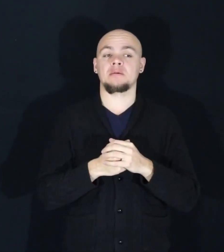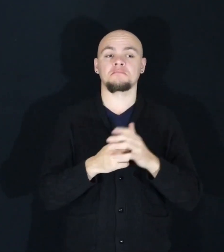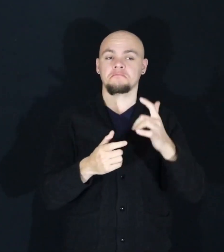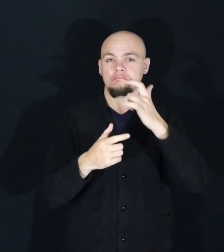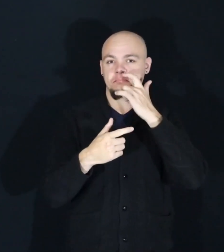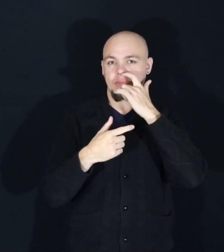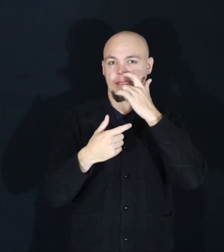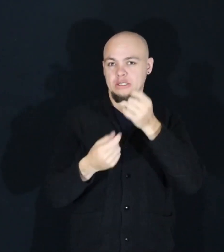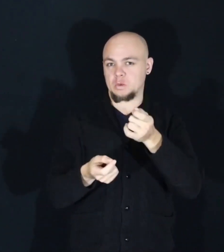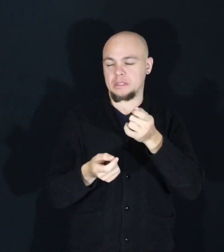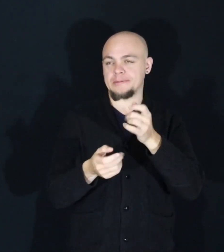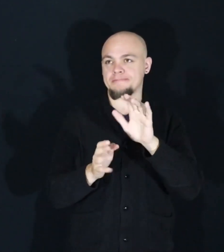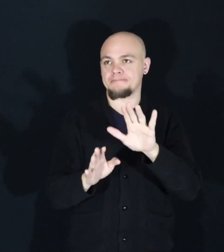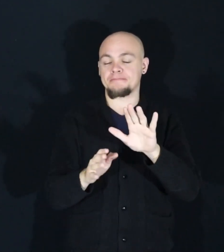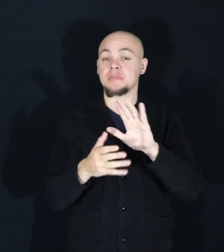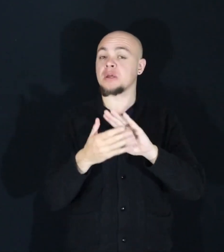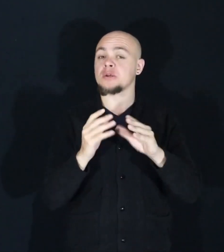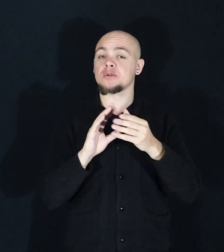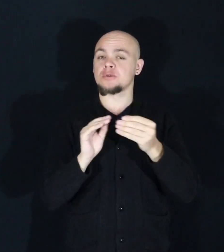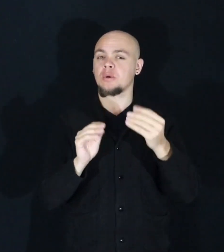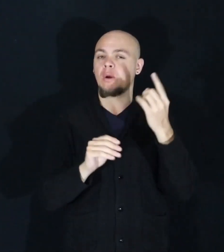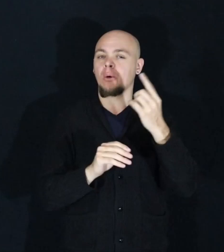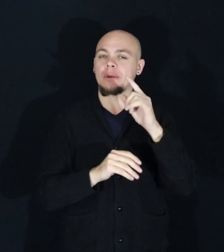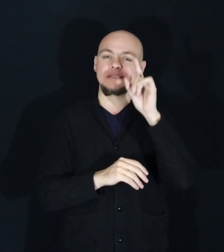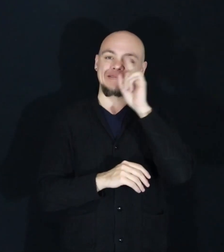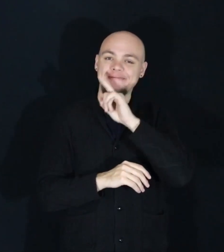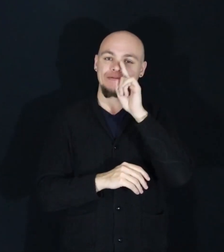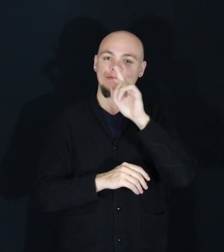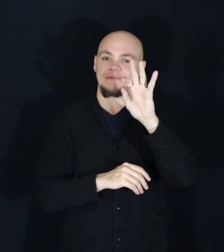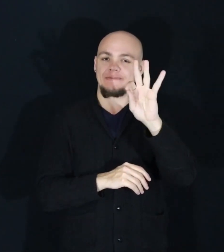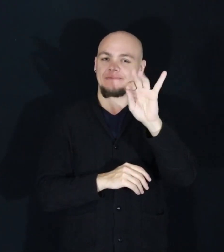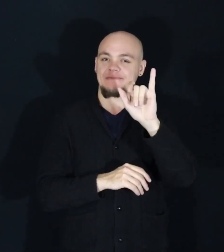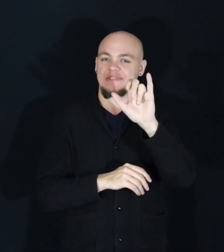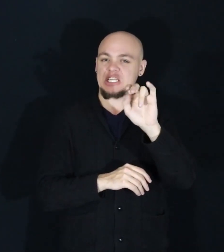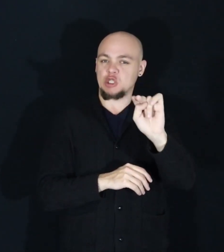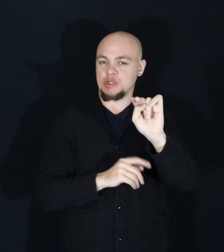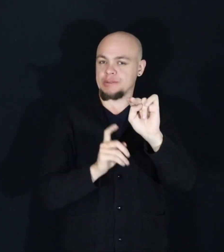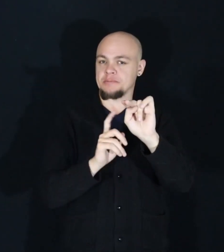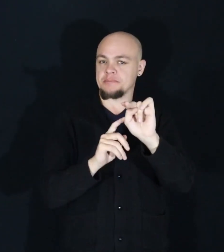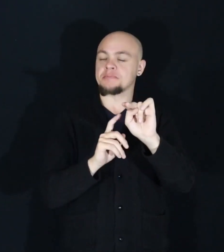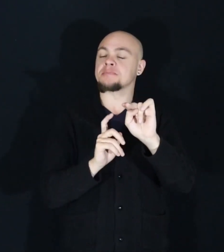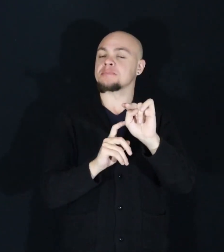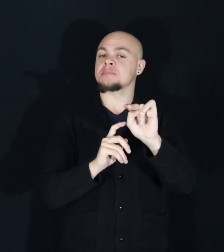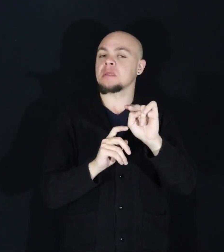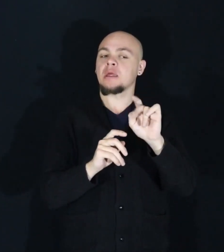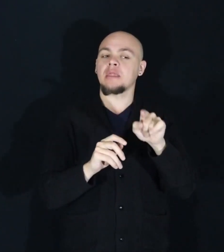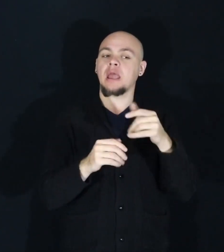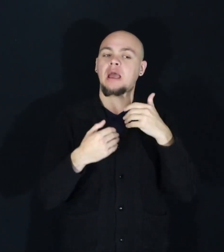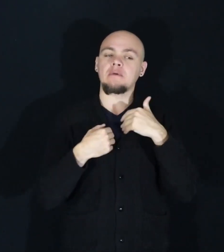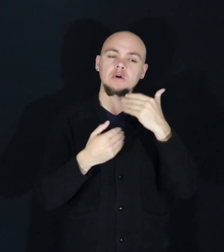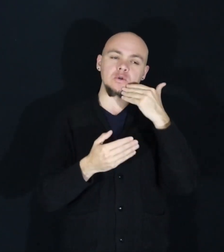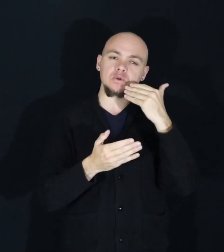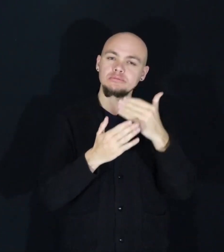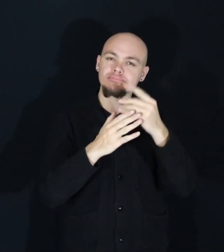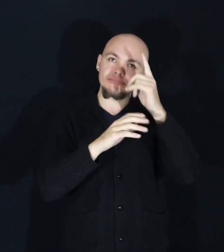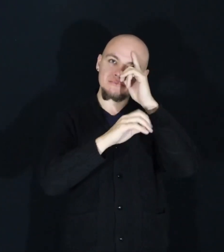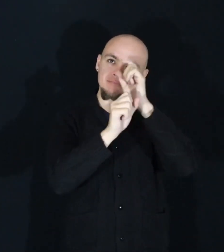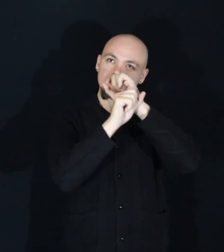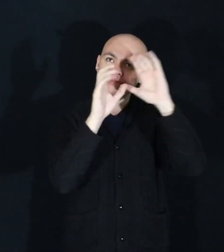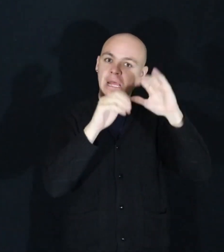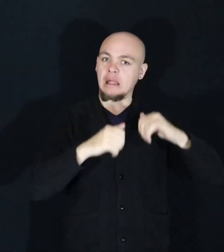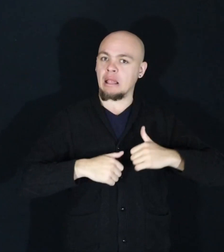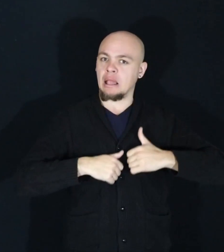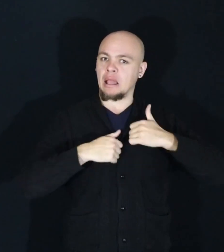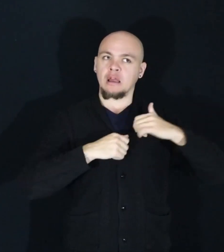interestingly though, these stories were always fictional. The people who told these stories had rich imaginations and took inspiration from life all around